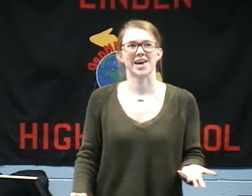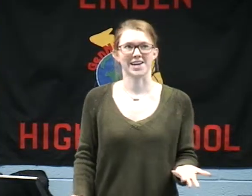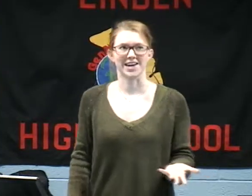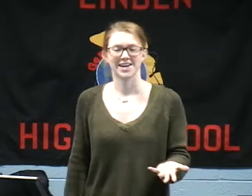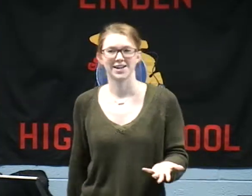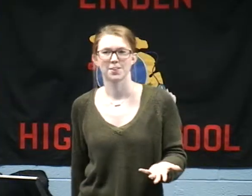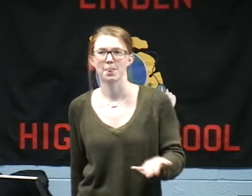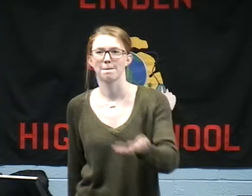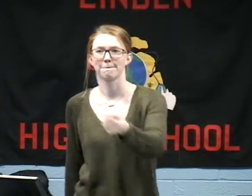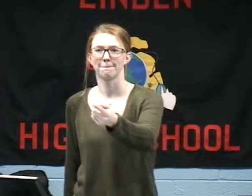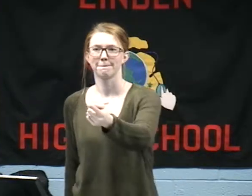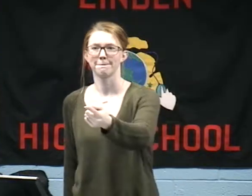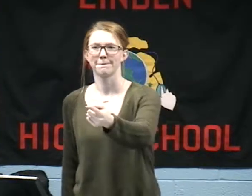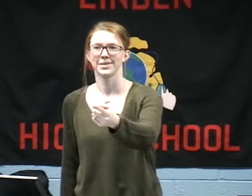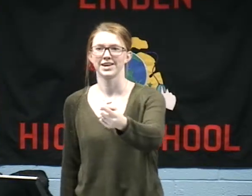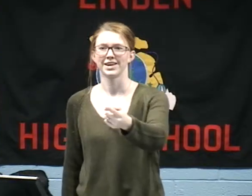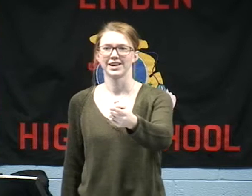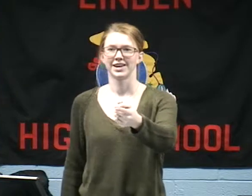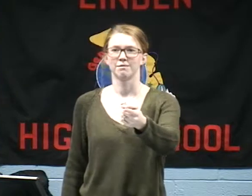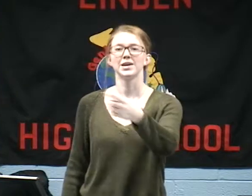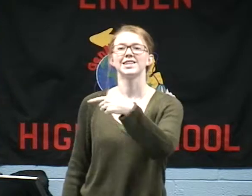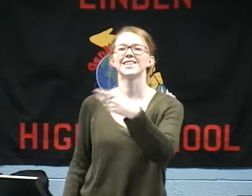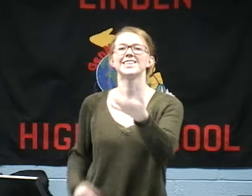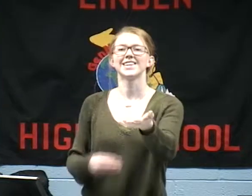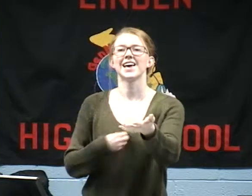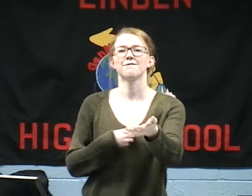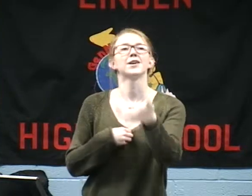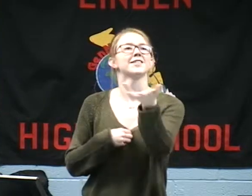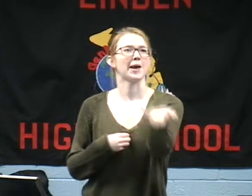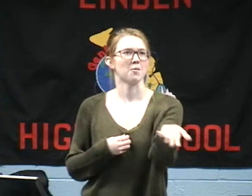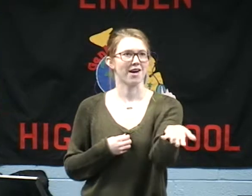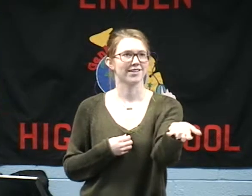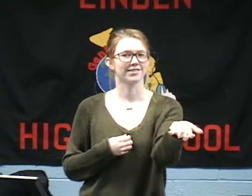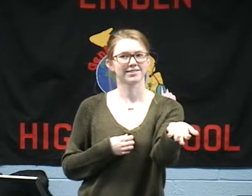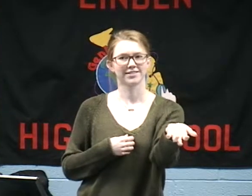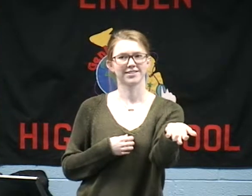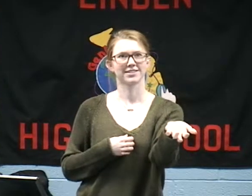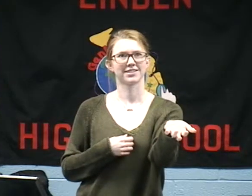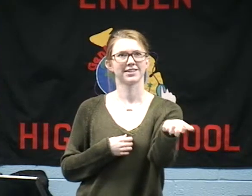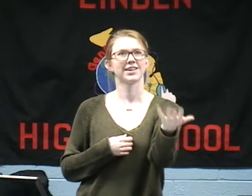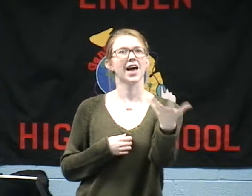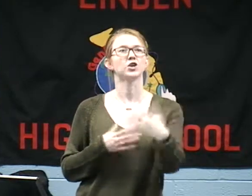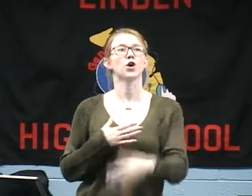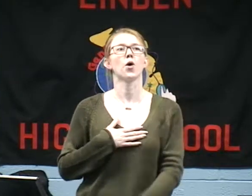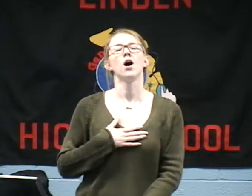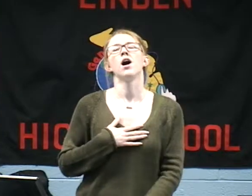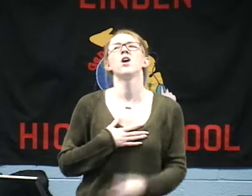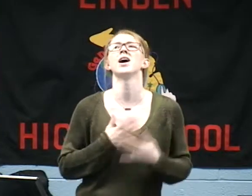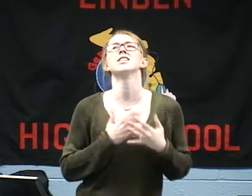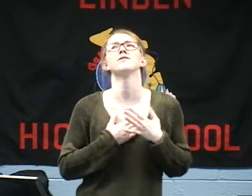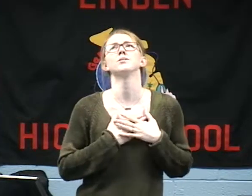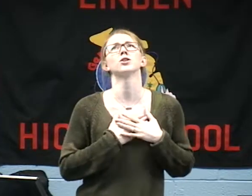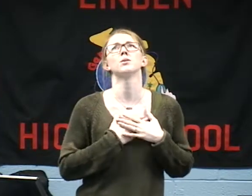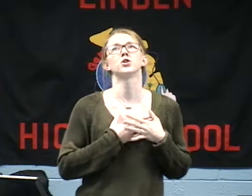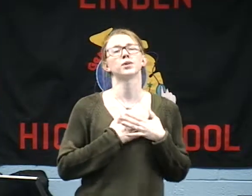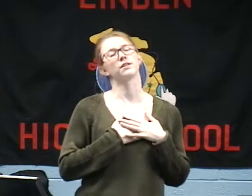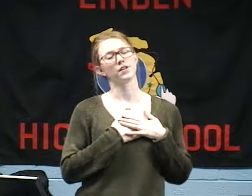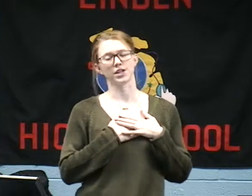reciprocated. Means you didn't give them back. Means he didn't feel the same way. Yeah. Yeah, so, oh, I loved him so much, but the feelings